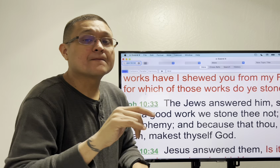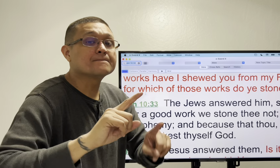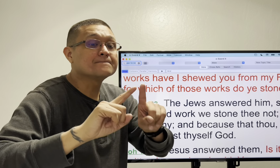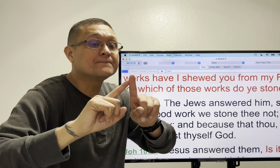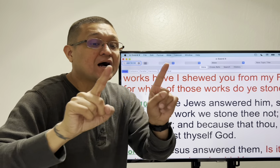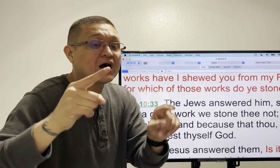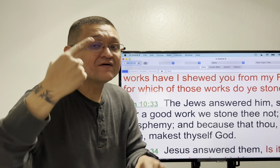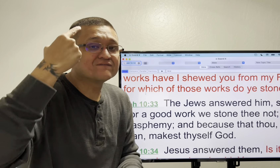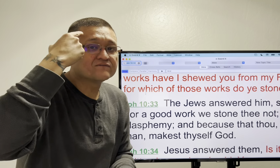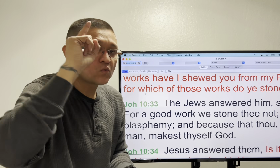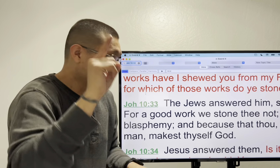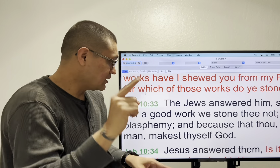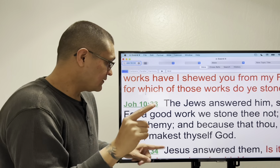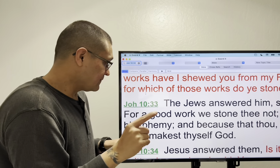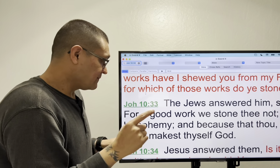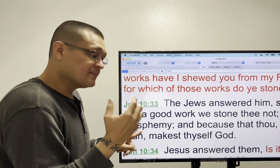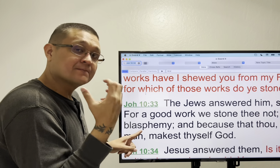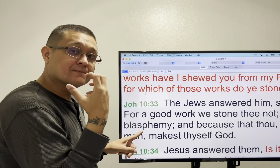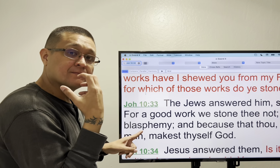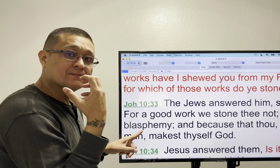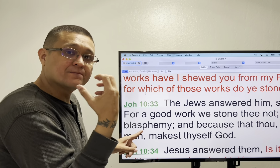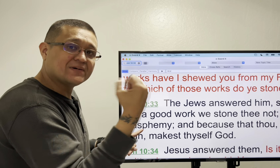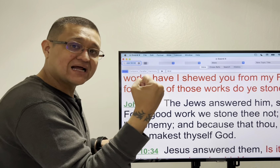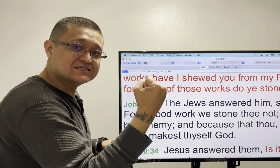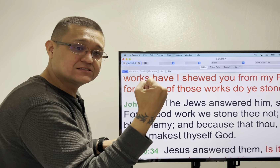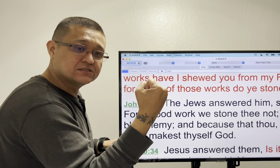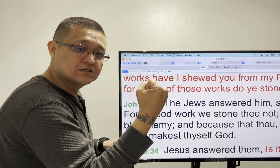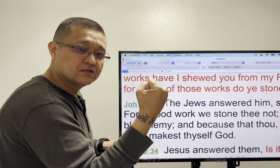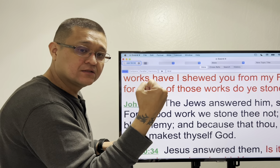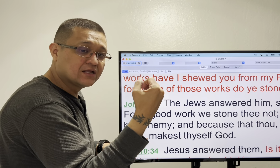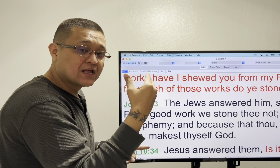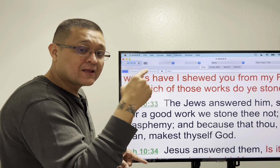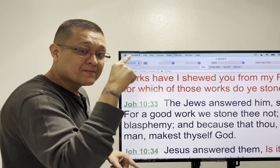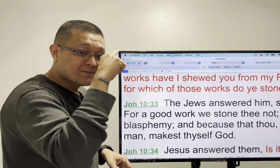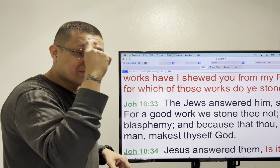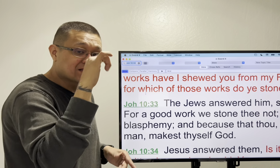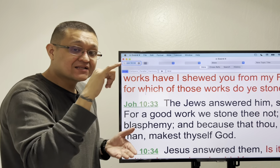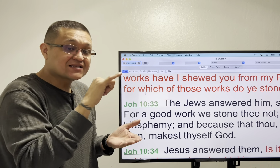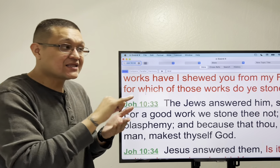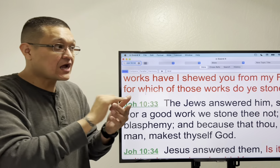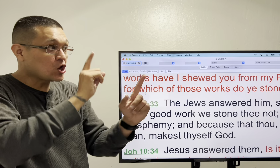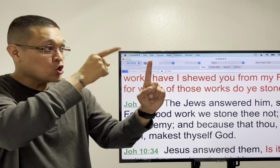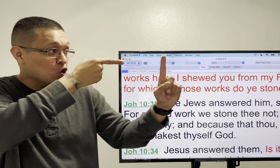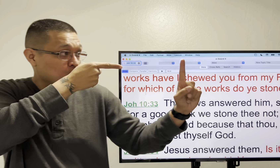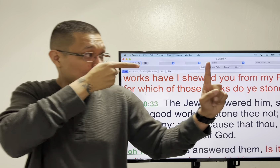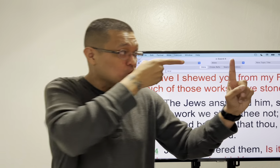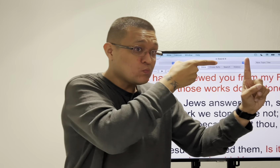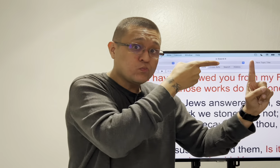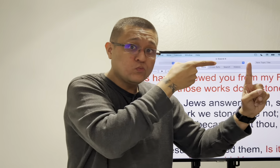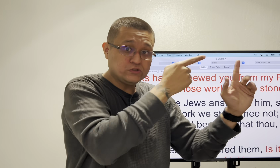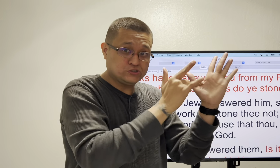but for blasphemy, And because that thou